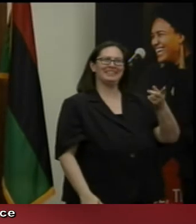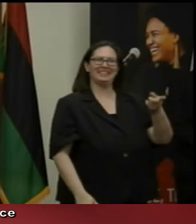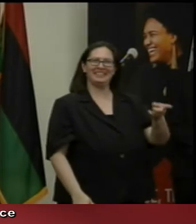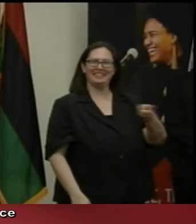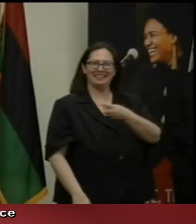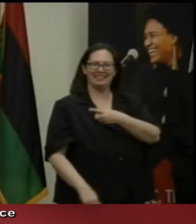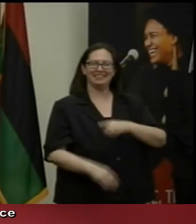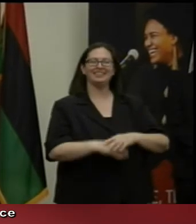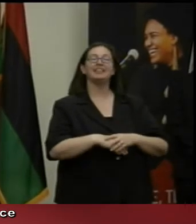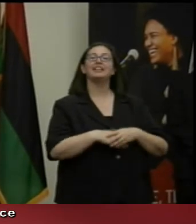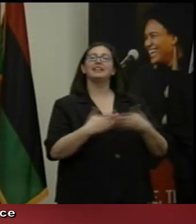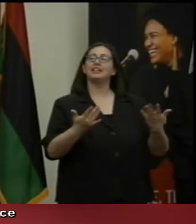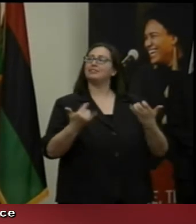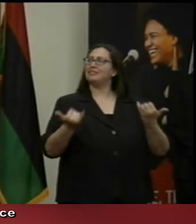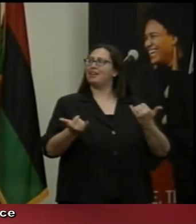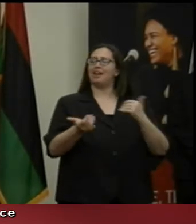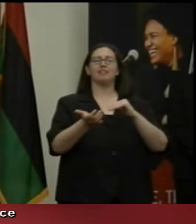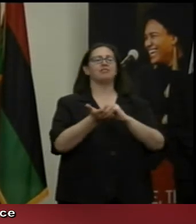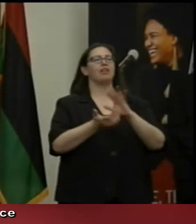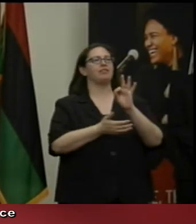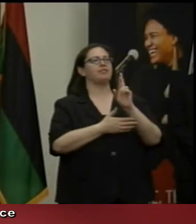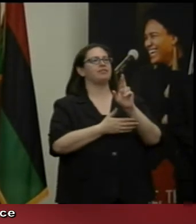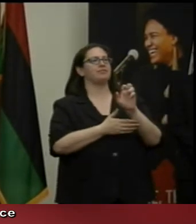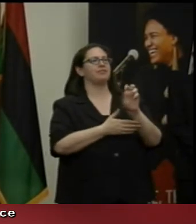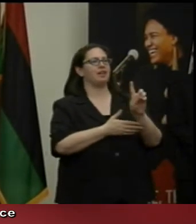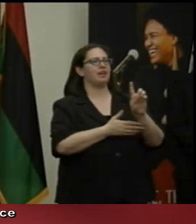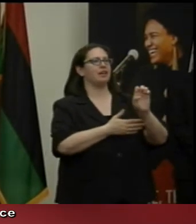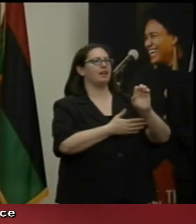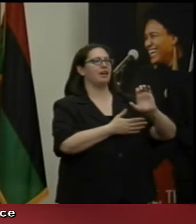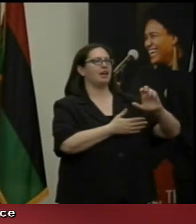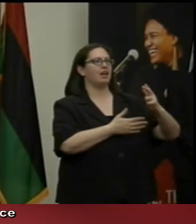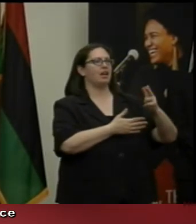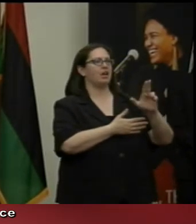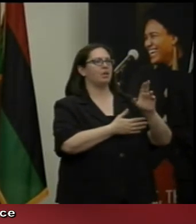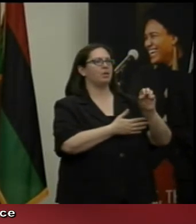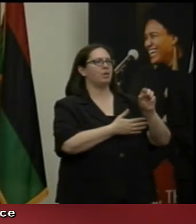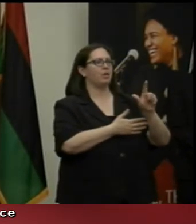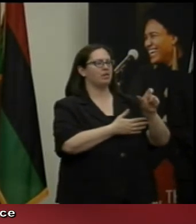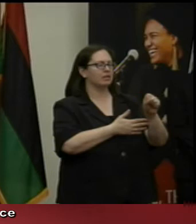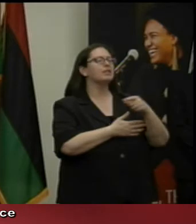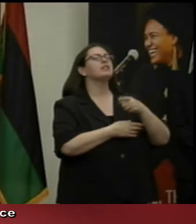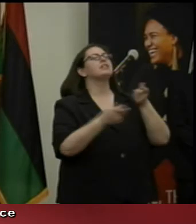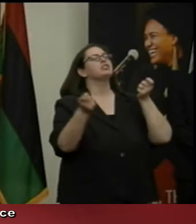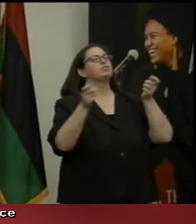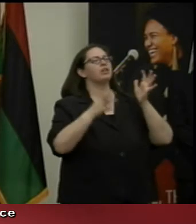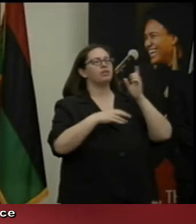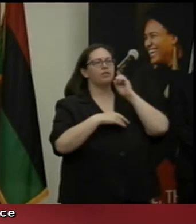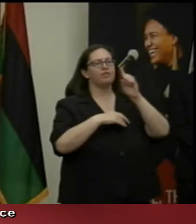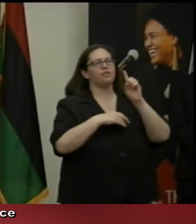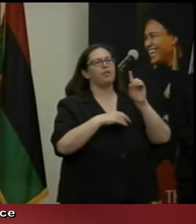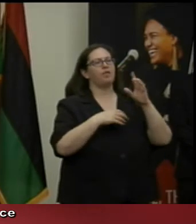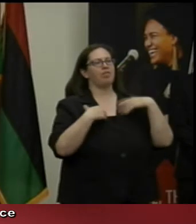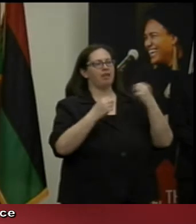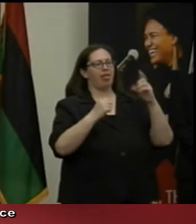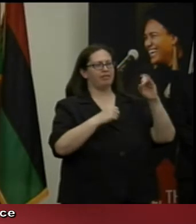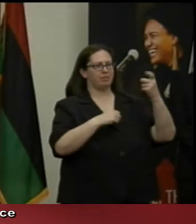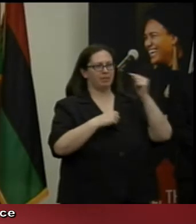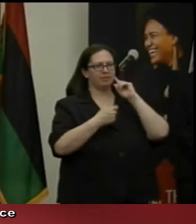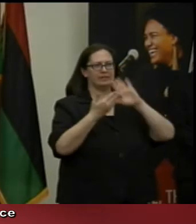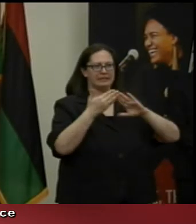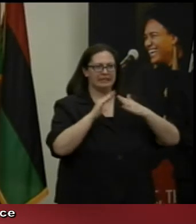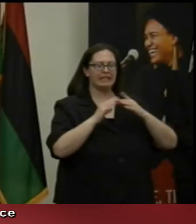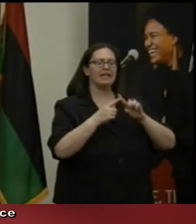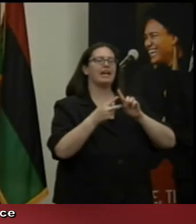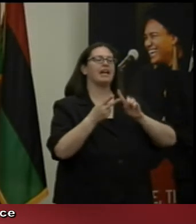Here with me today is Dr. Fred Eccles, the city's Director of the city's Health Department, and Judge Jimmy Edwards, Director of the city's